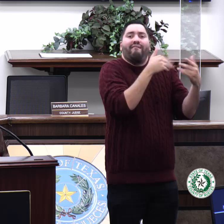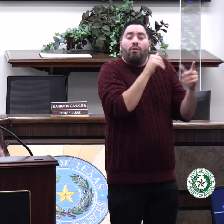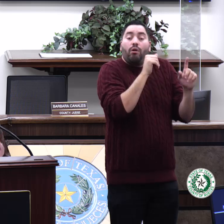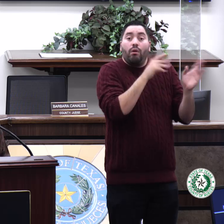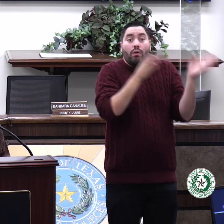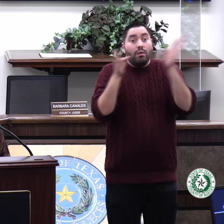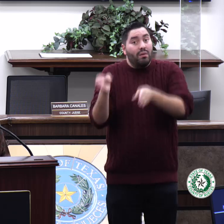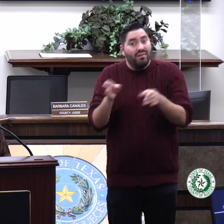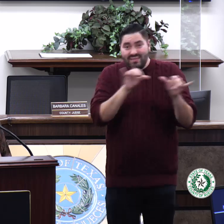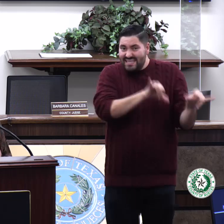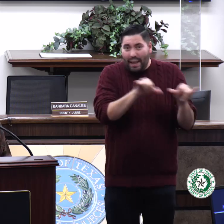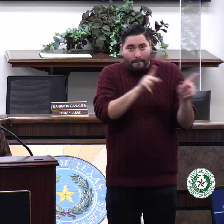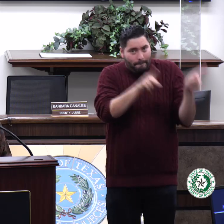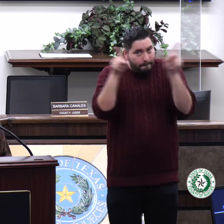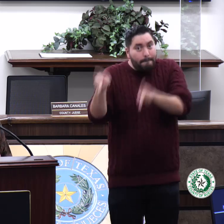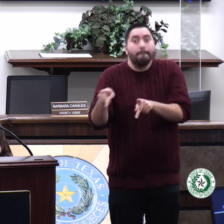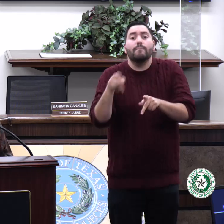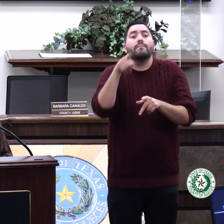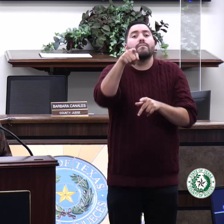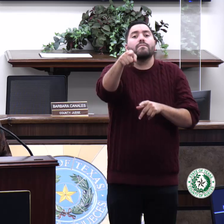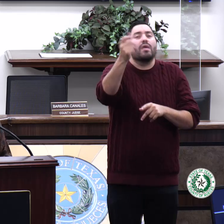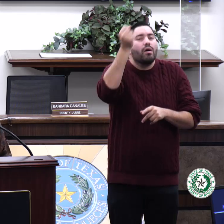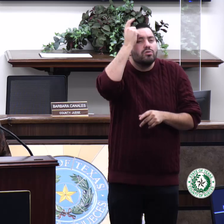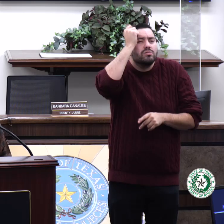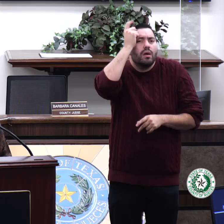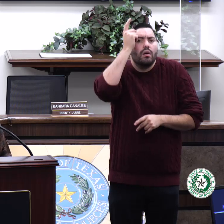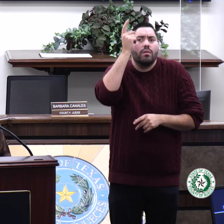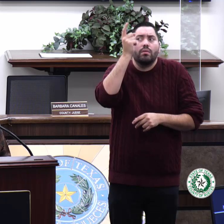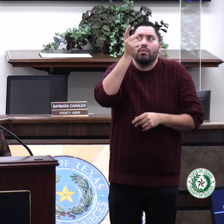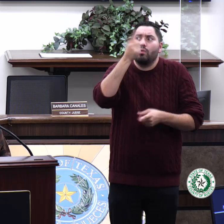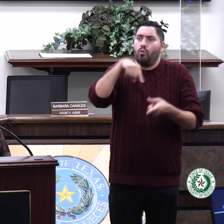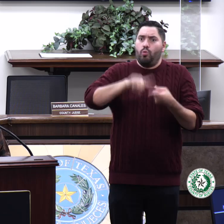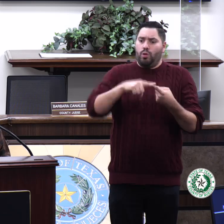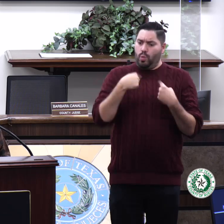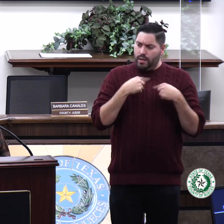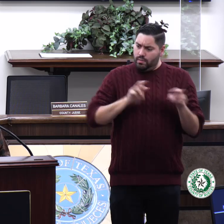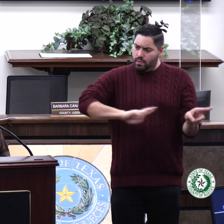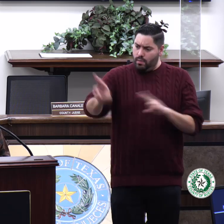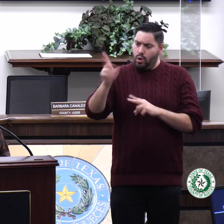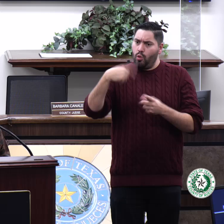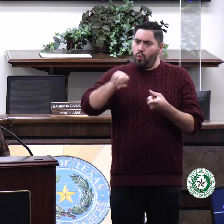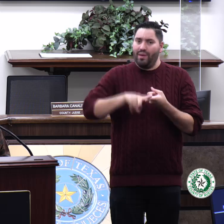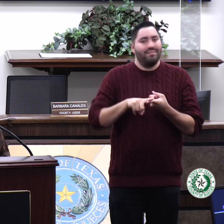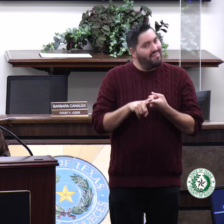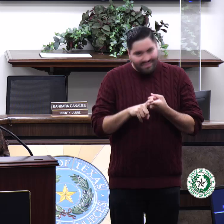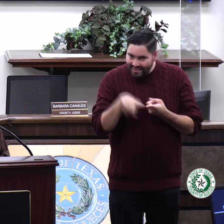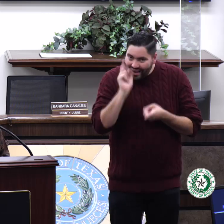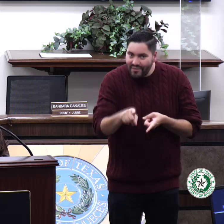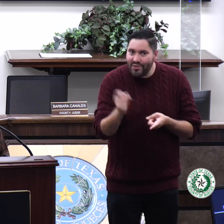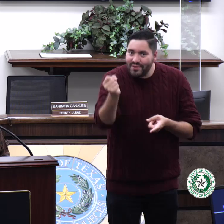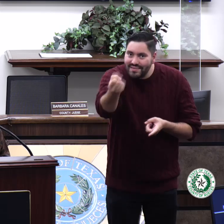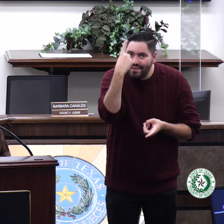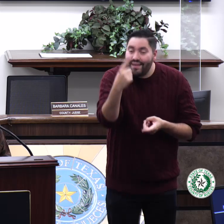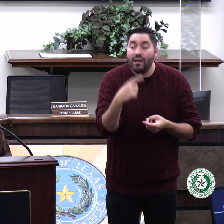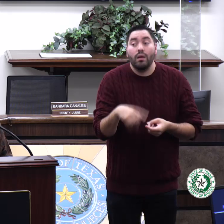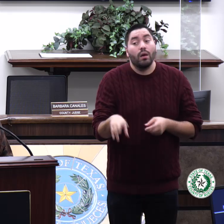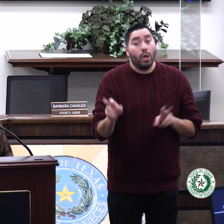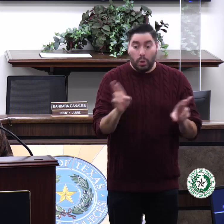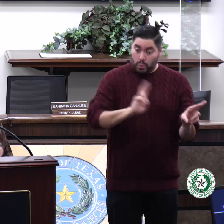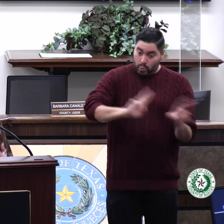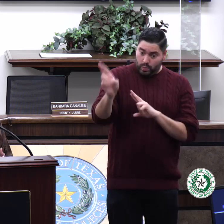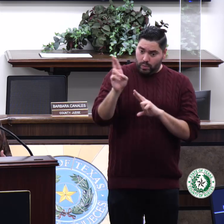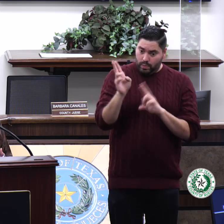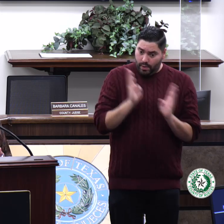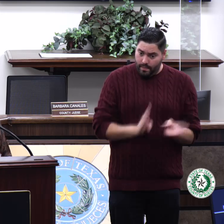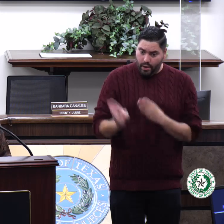to understand when you need to be prepared. And so to be prepared